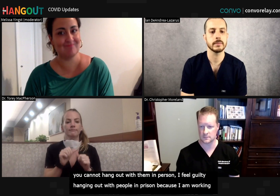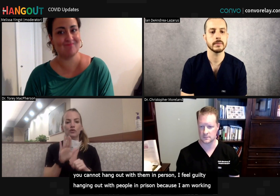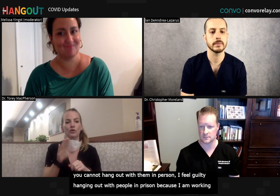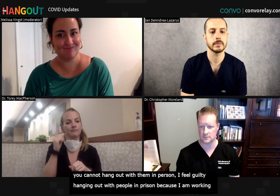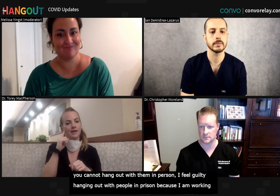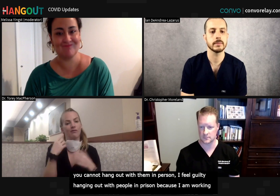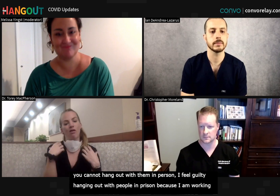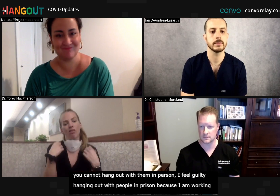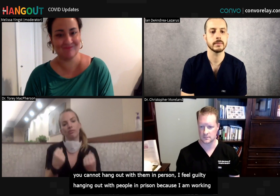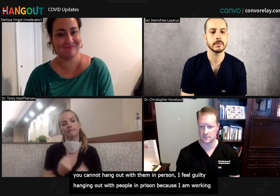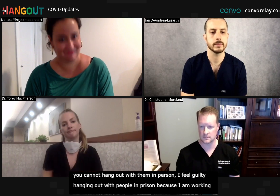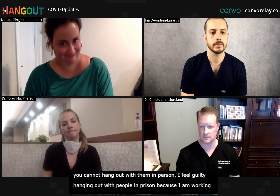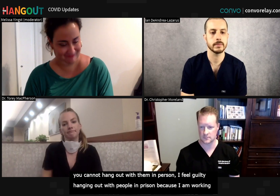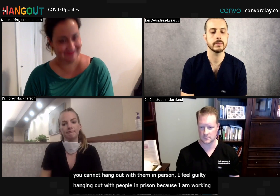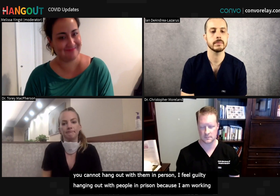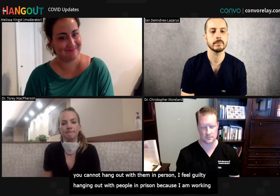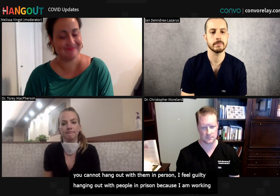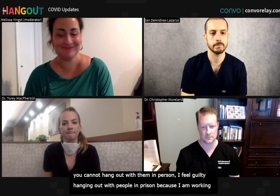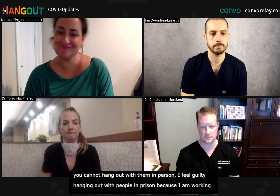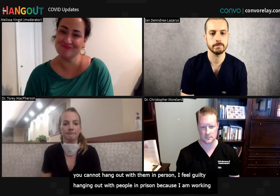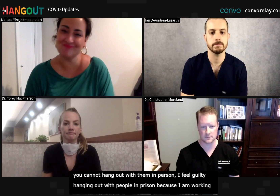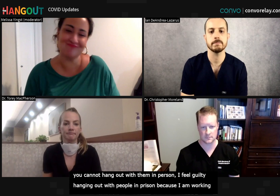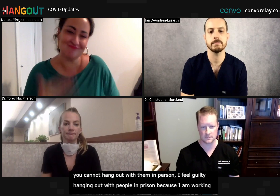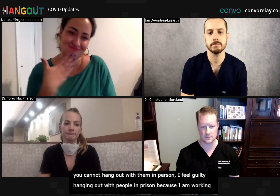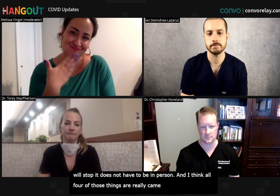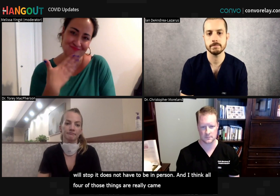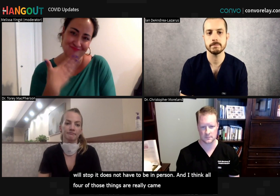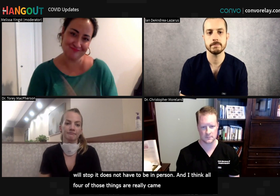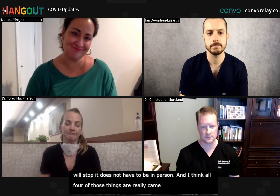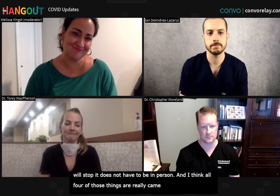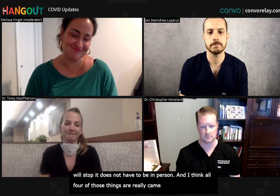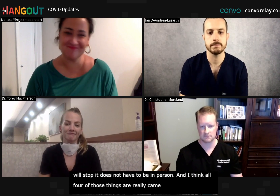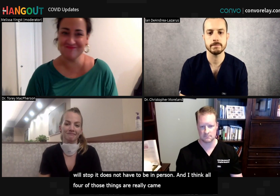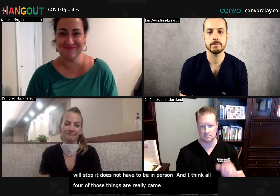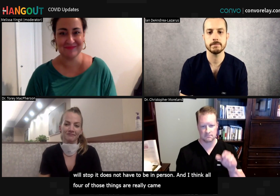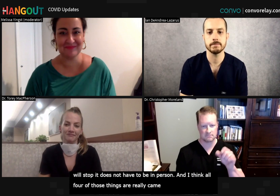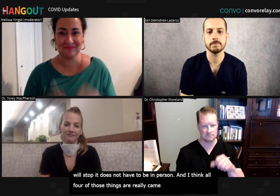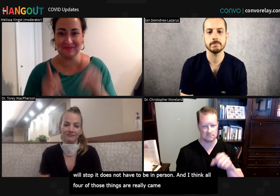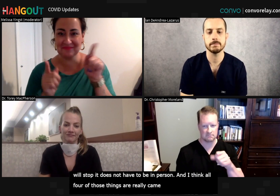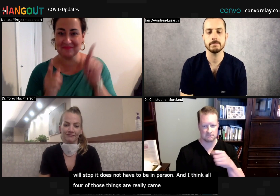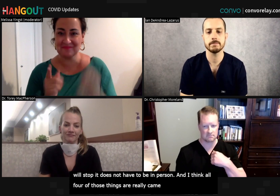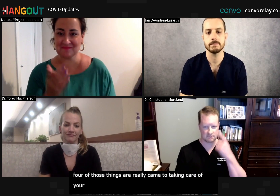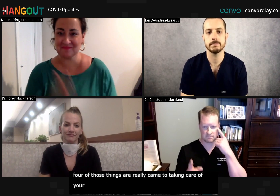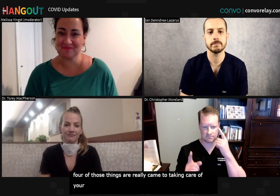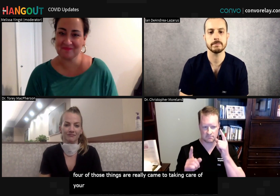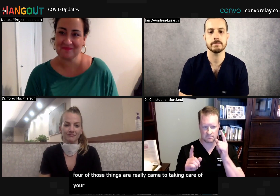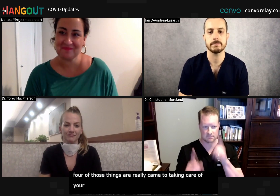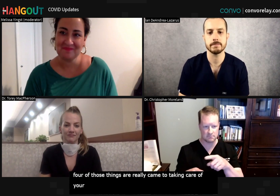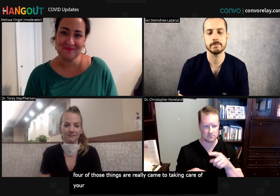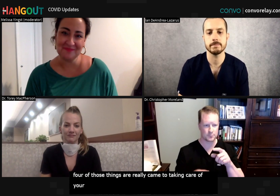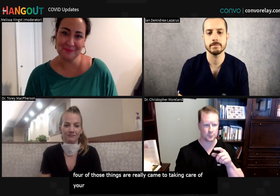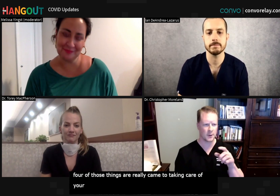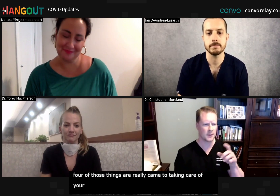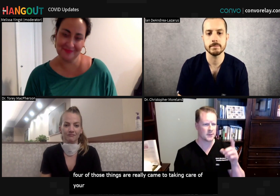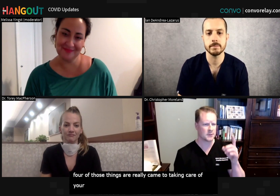are really key to taking care of your mental health. Thank you for that. Yeah, I would